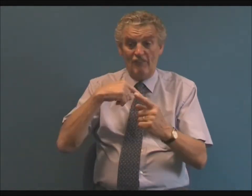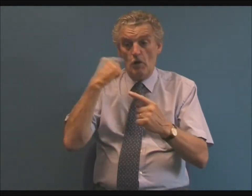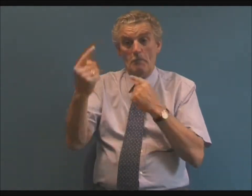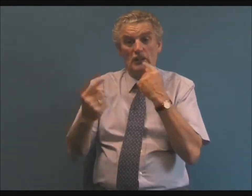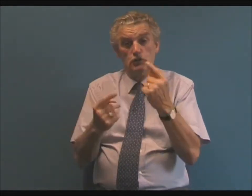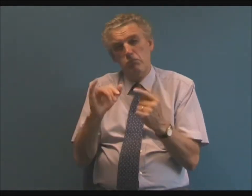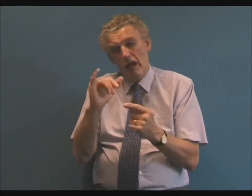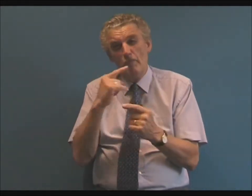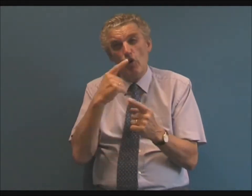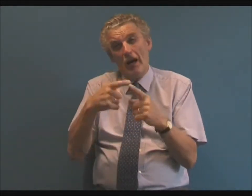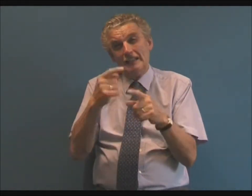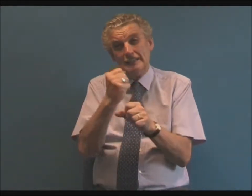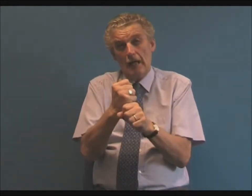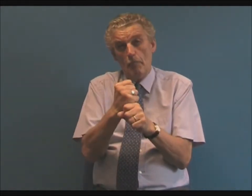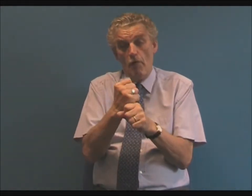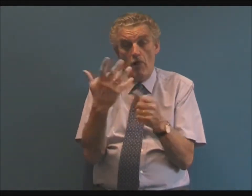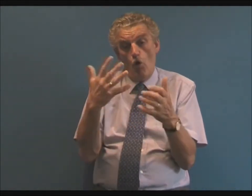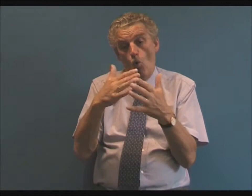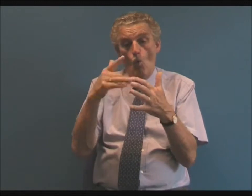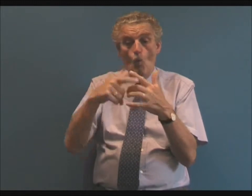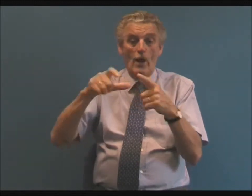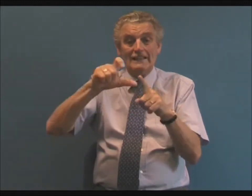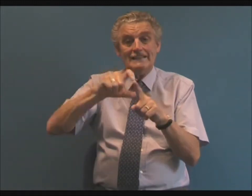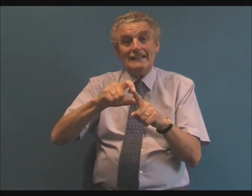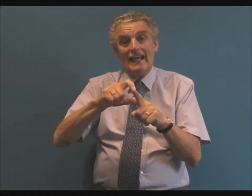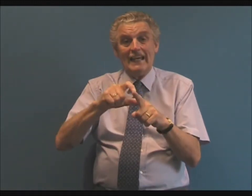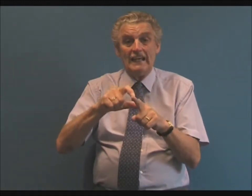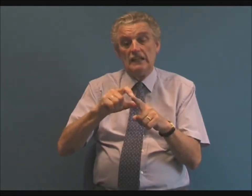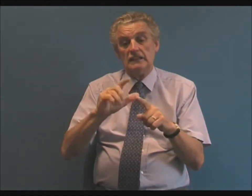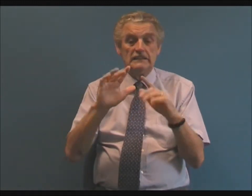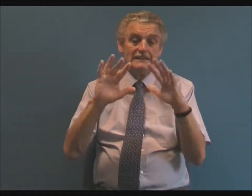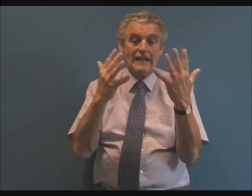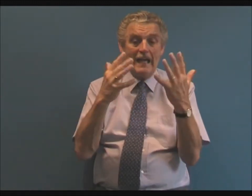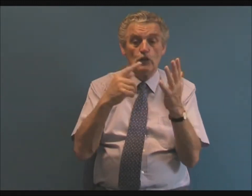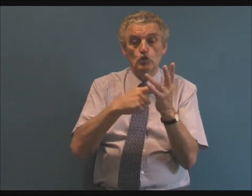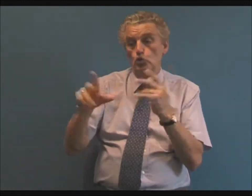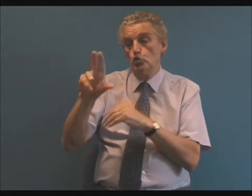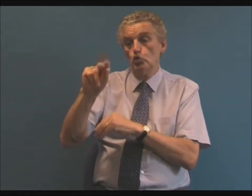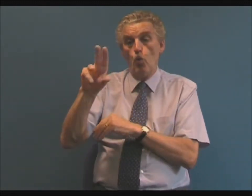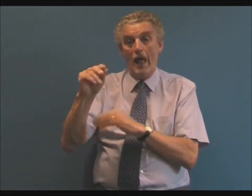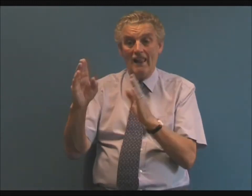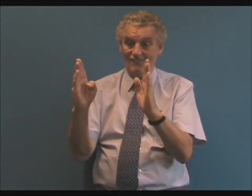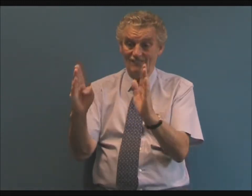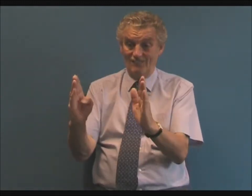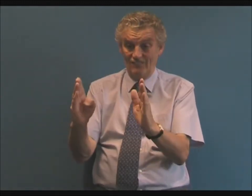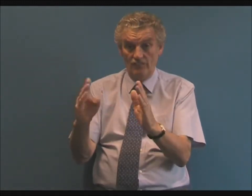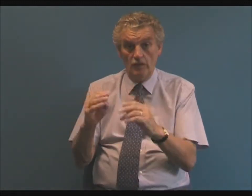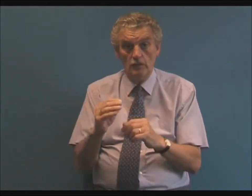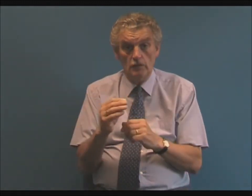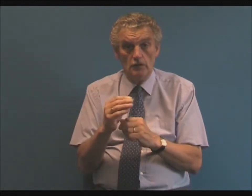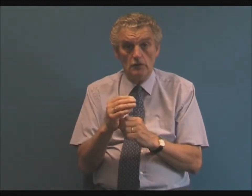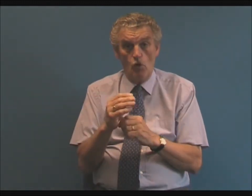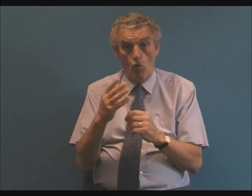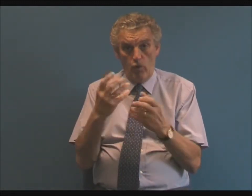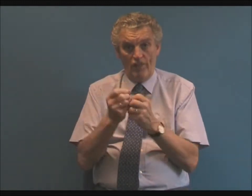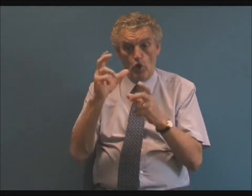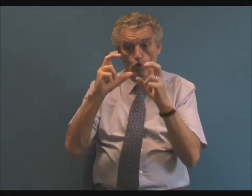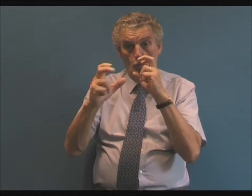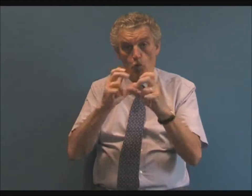say for deaf people, say on a Wednesday between 10 o'clock to 12 o'clock